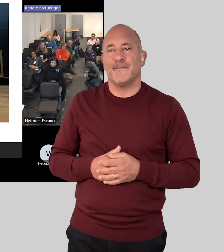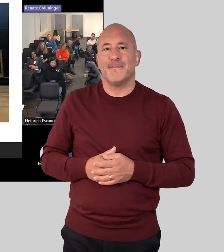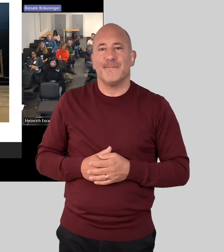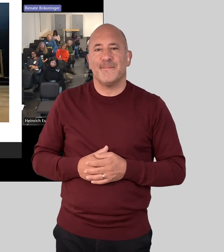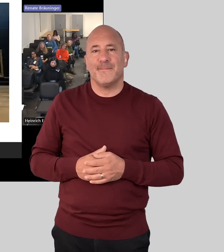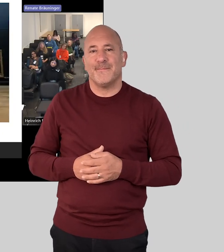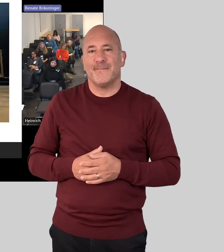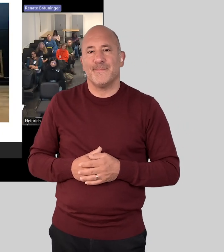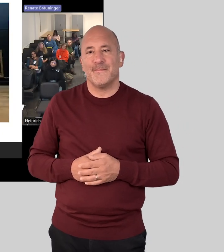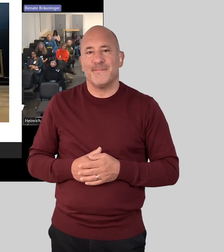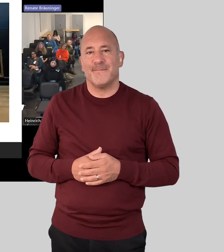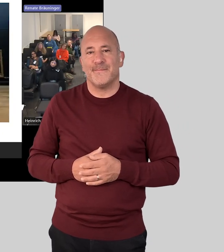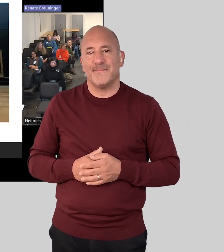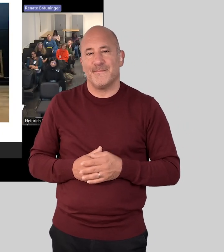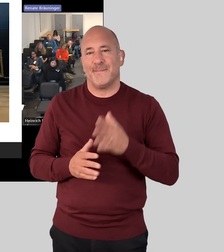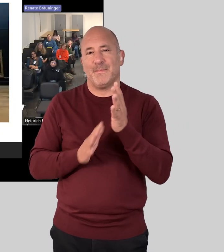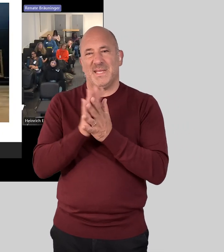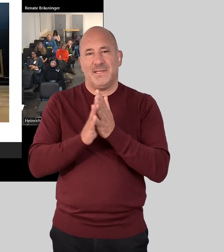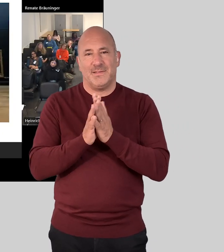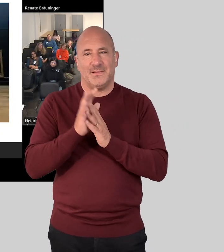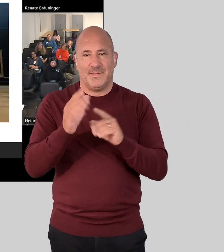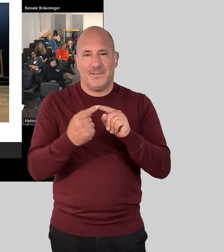site-specific engagement with a particular museum.